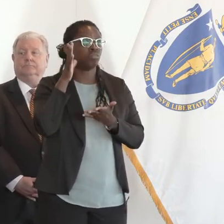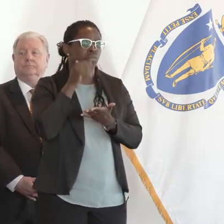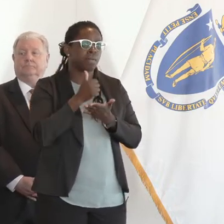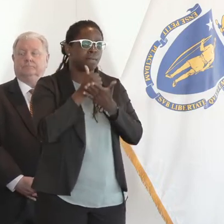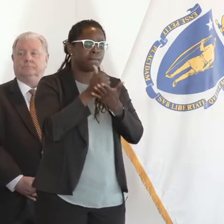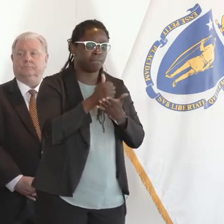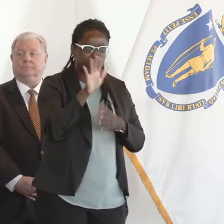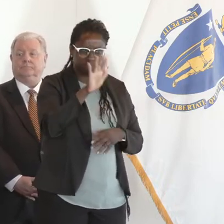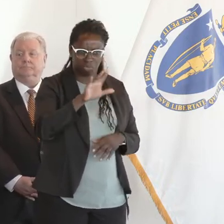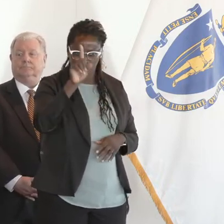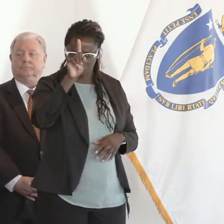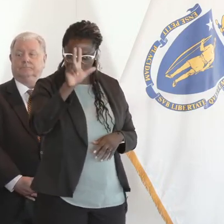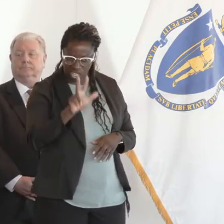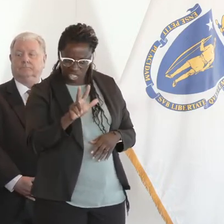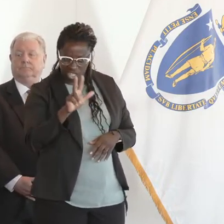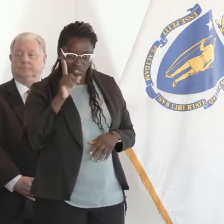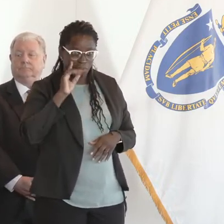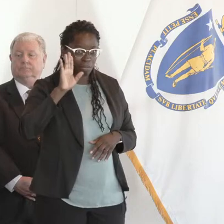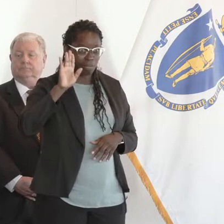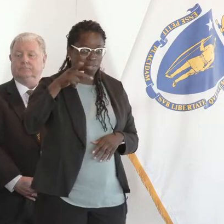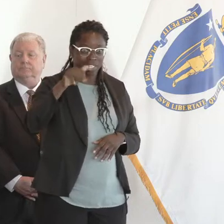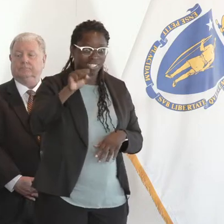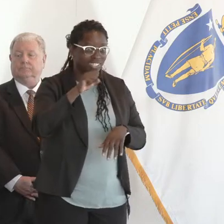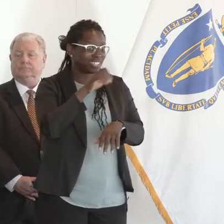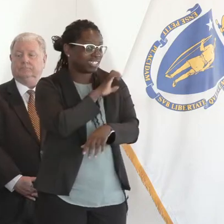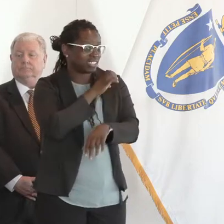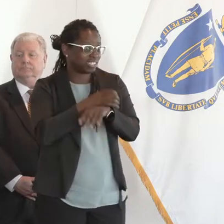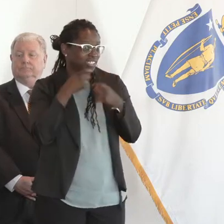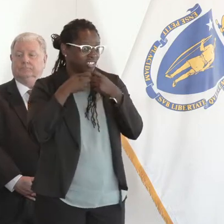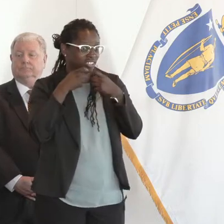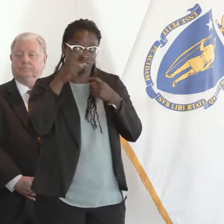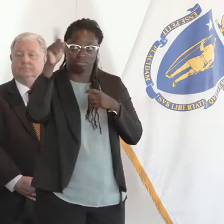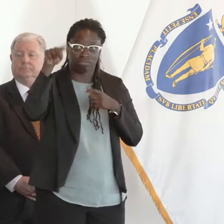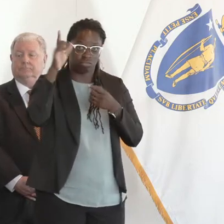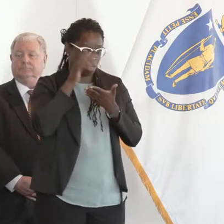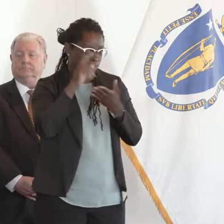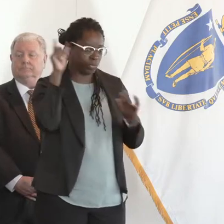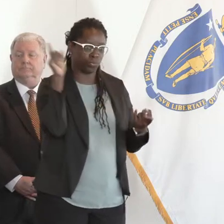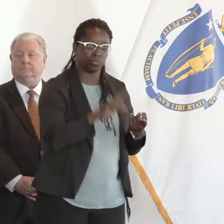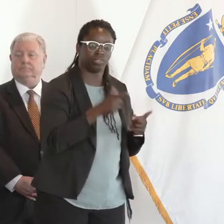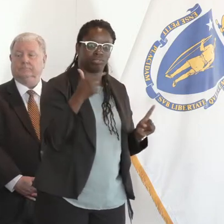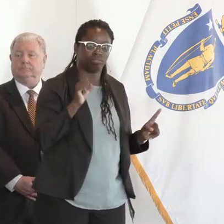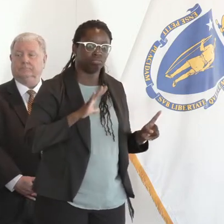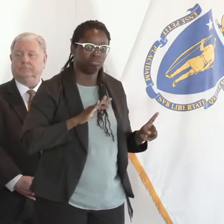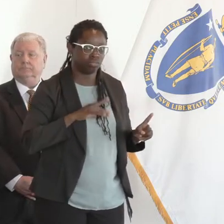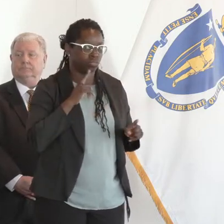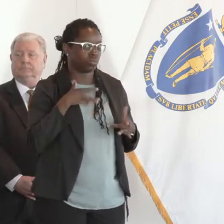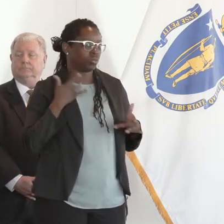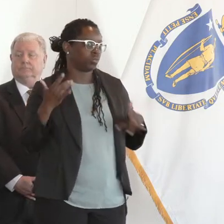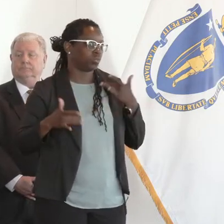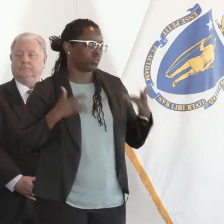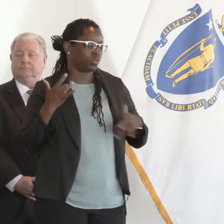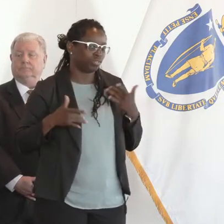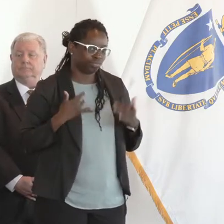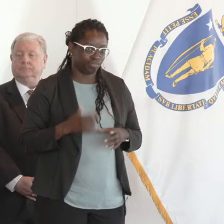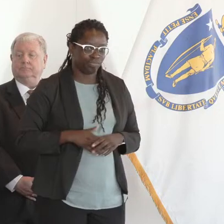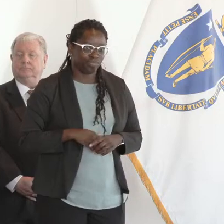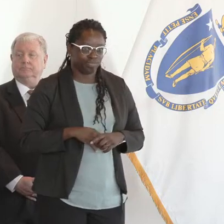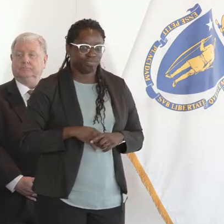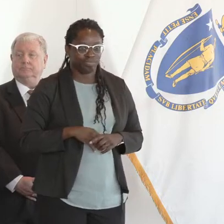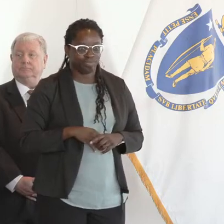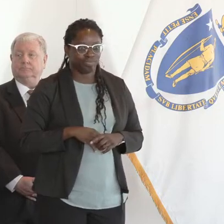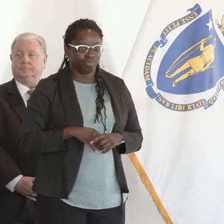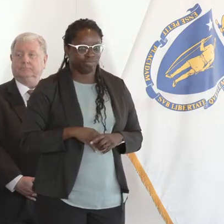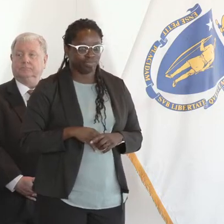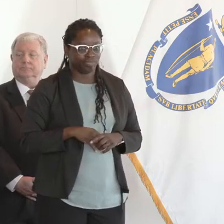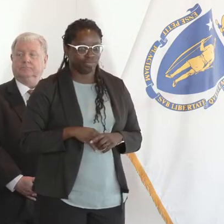Boston Public School System. So we're eager to see that move forward as well. So as you discuss the strategies for